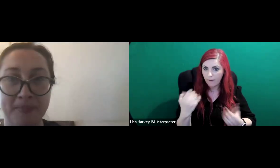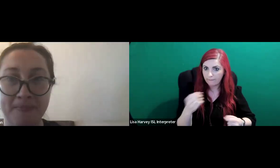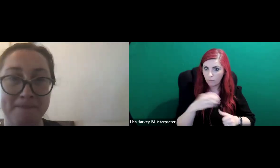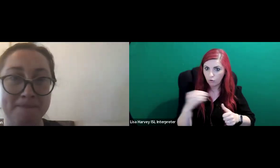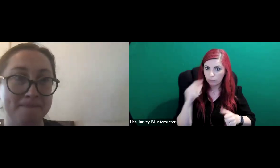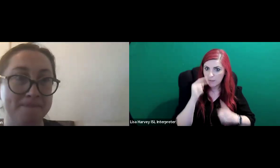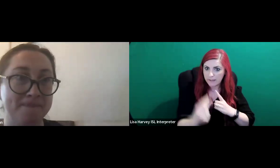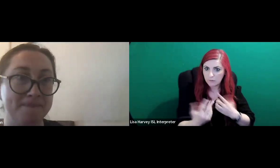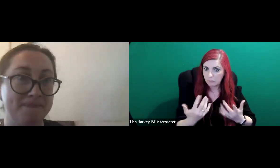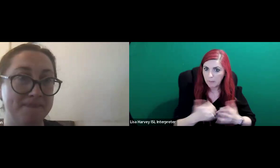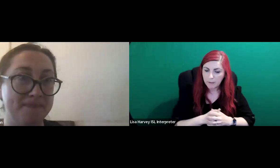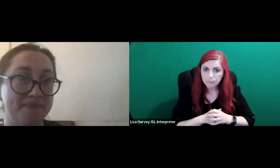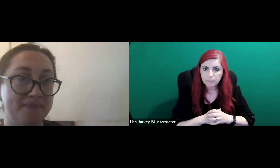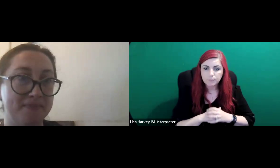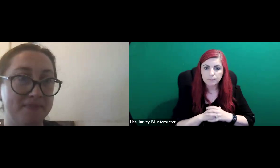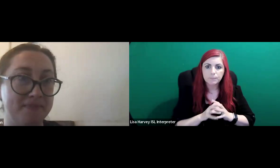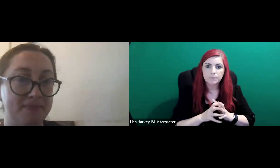well.